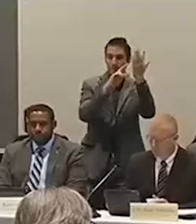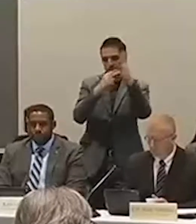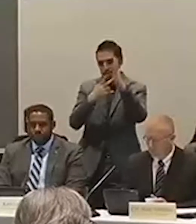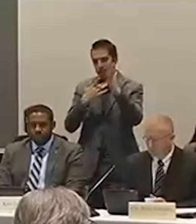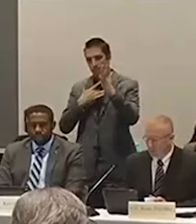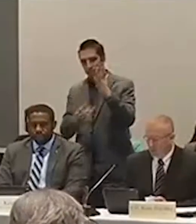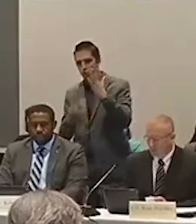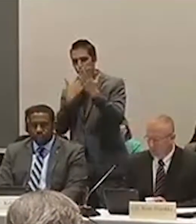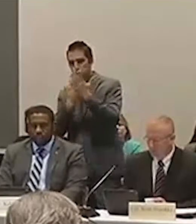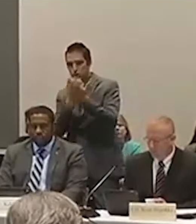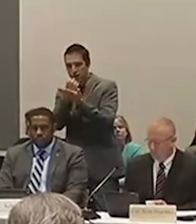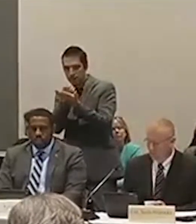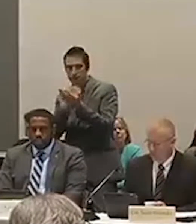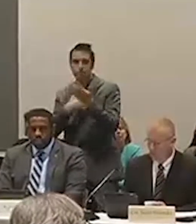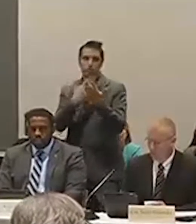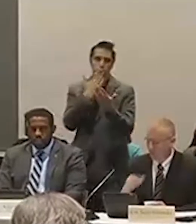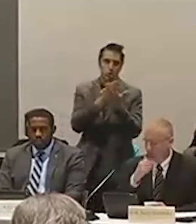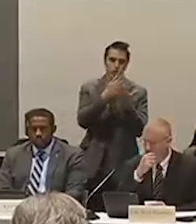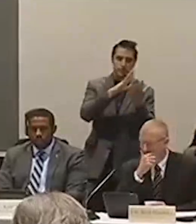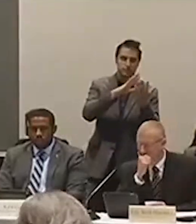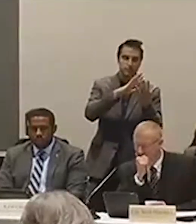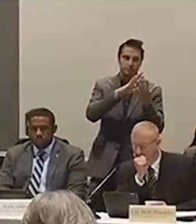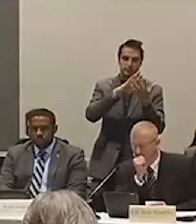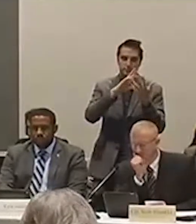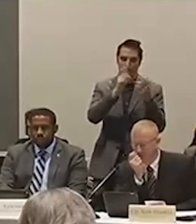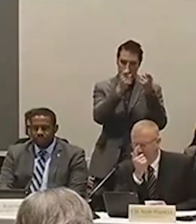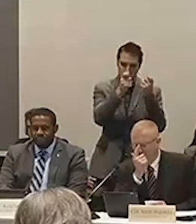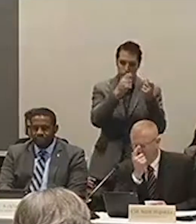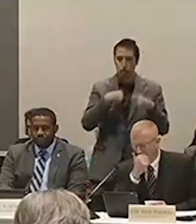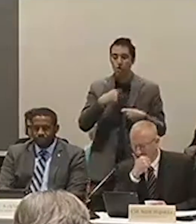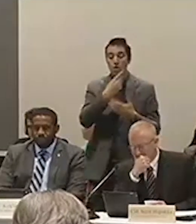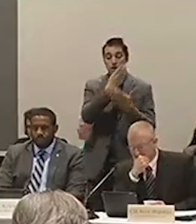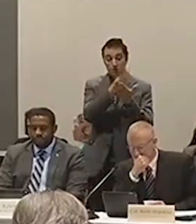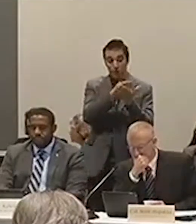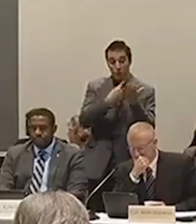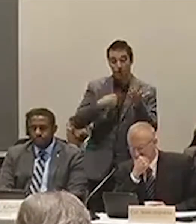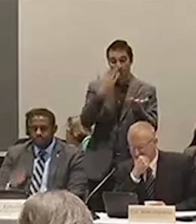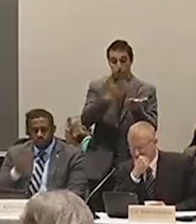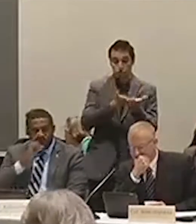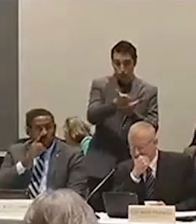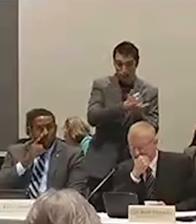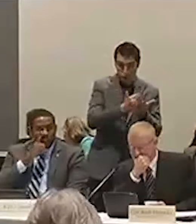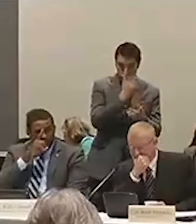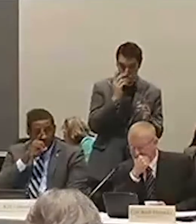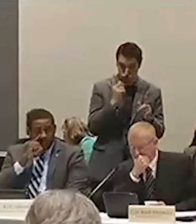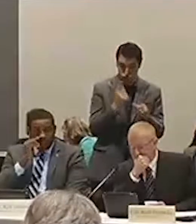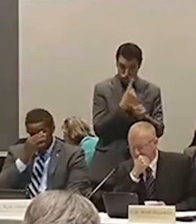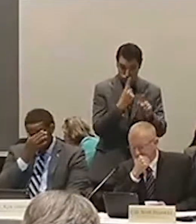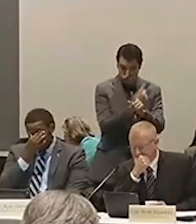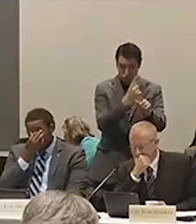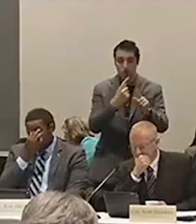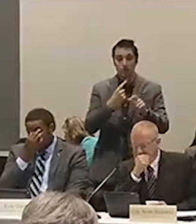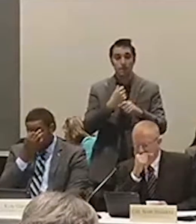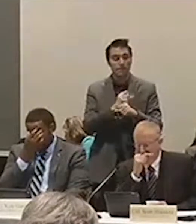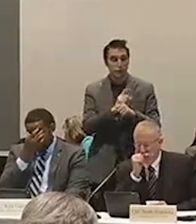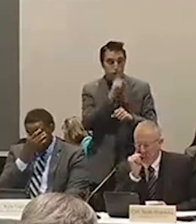being an important one. So with financial, we think in terms of revenue sufficiency, creditworthiness, fiscal controls, being three